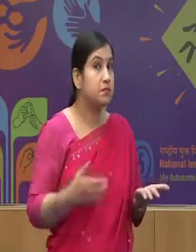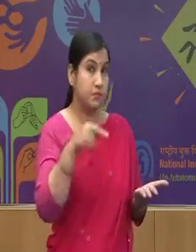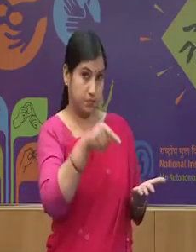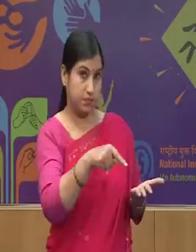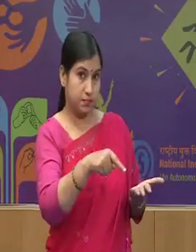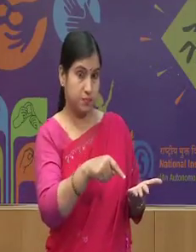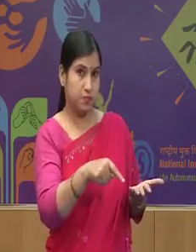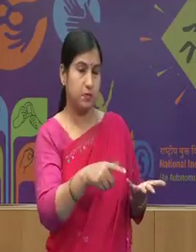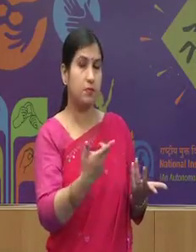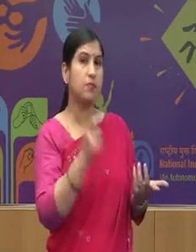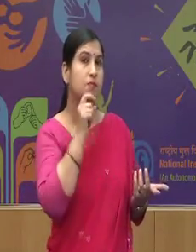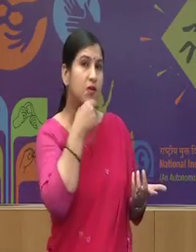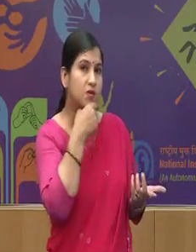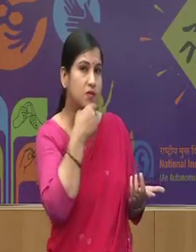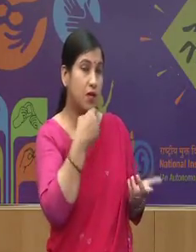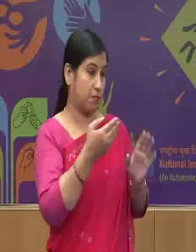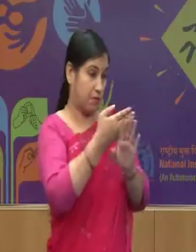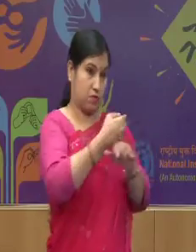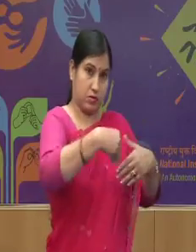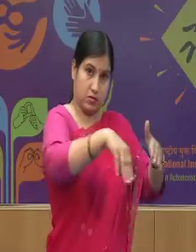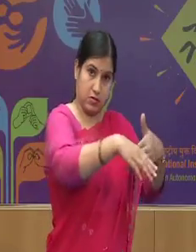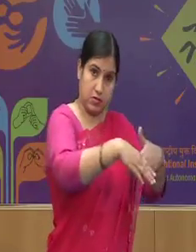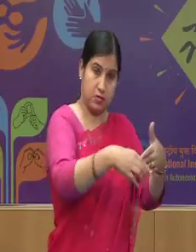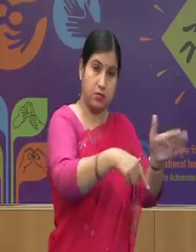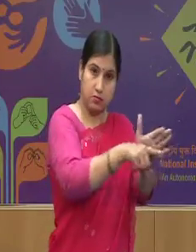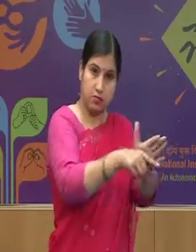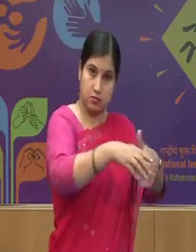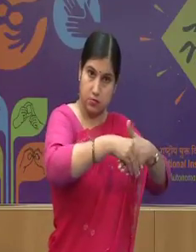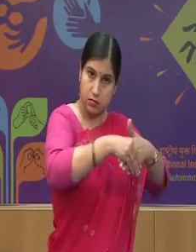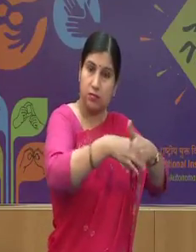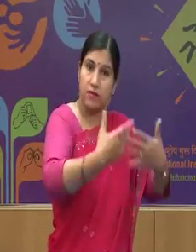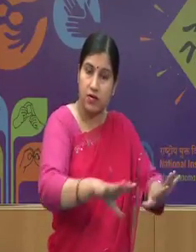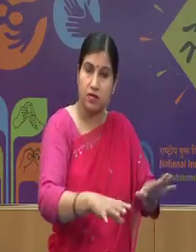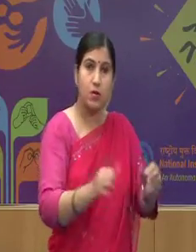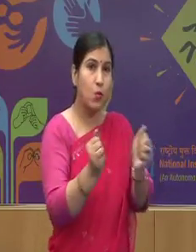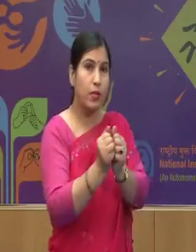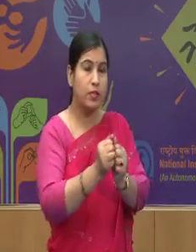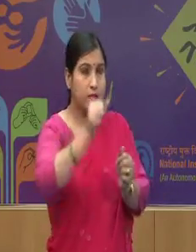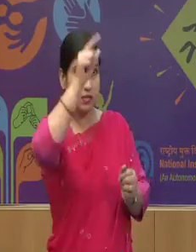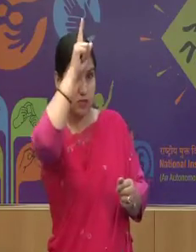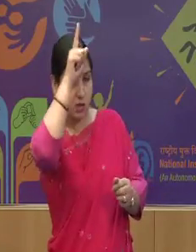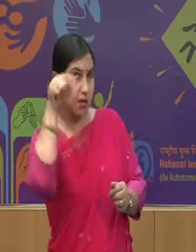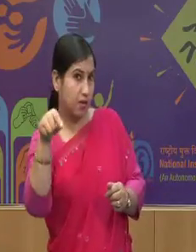However, Russia signed an agreement with Germany